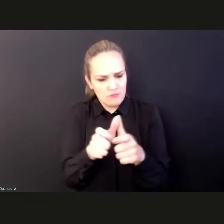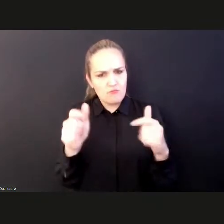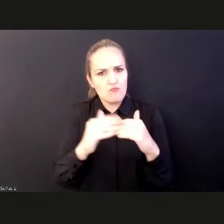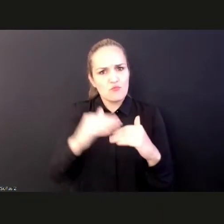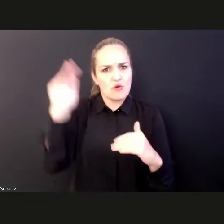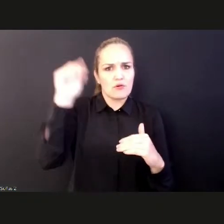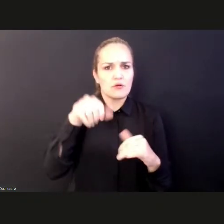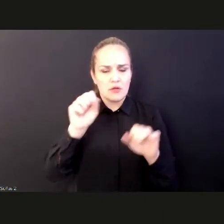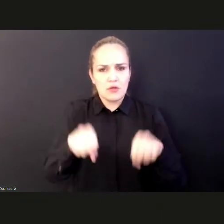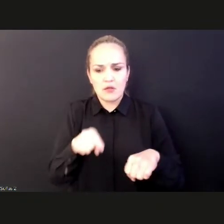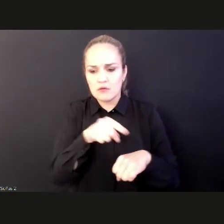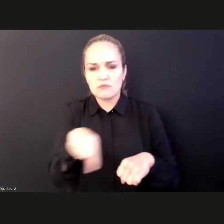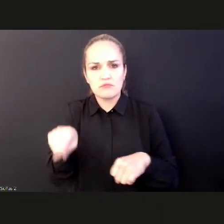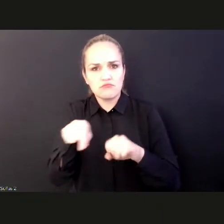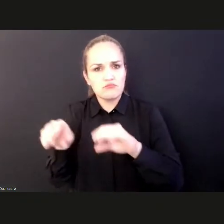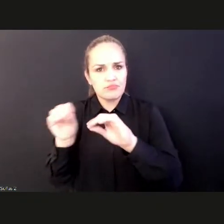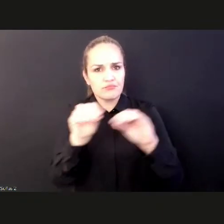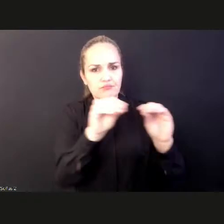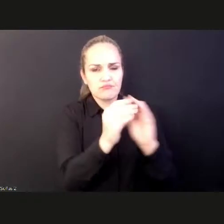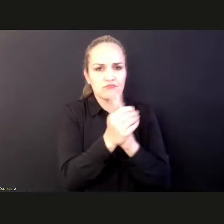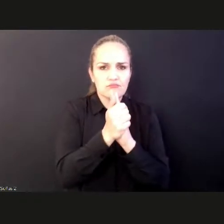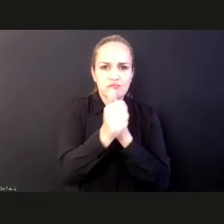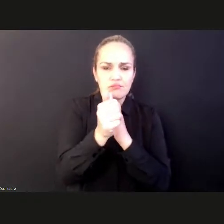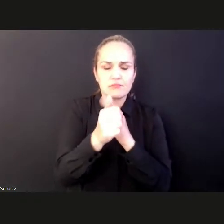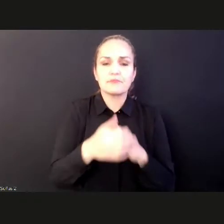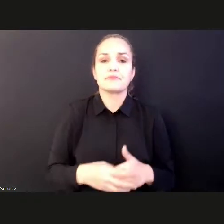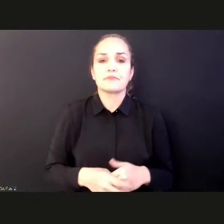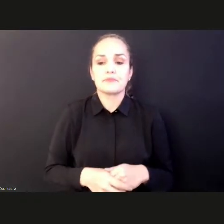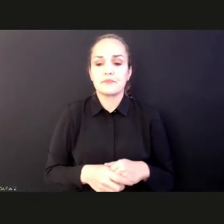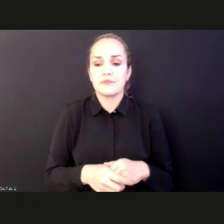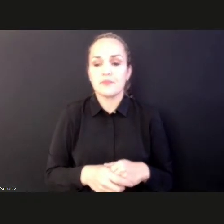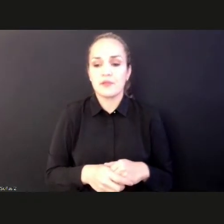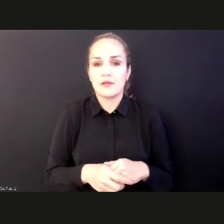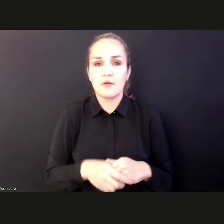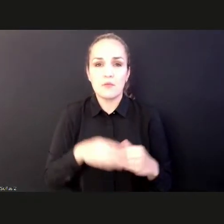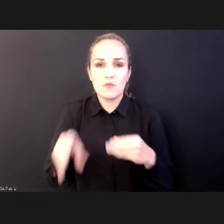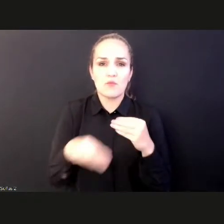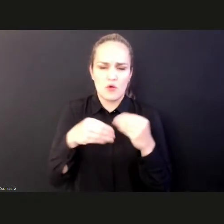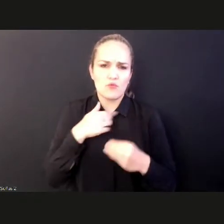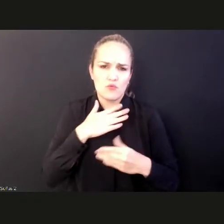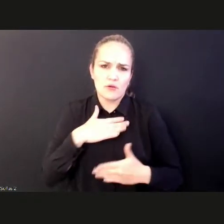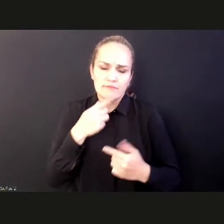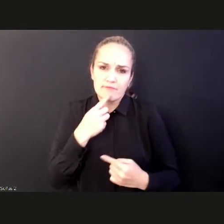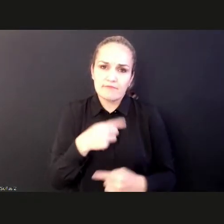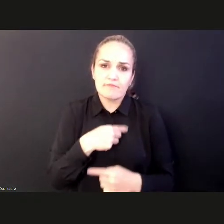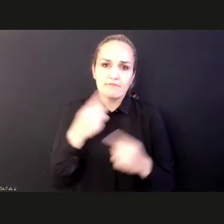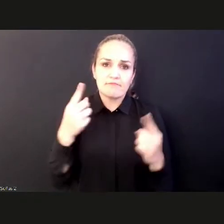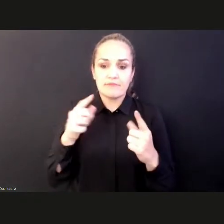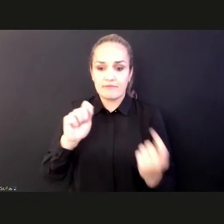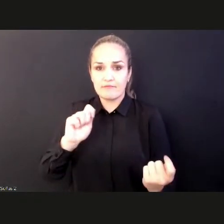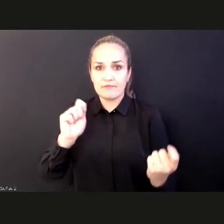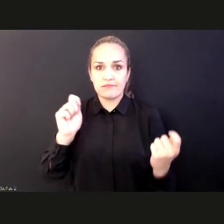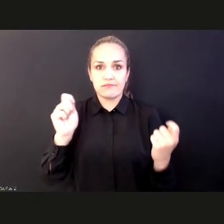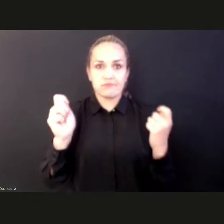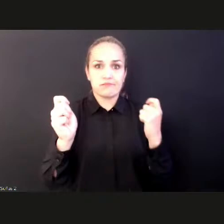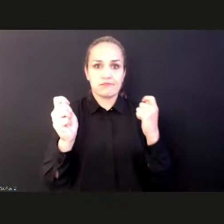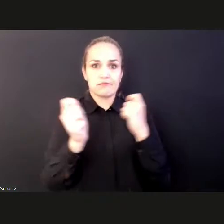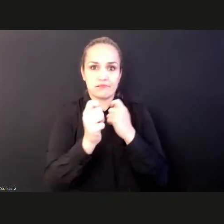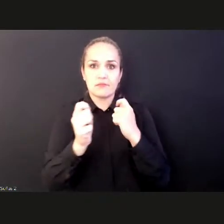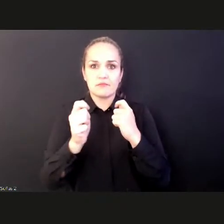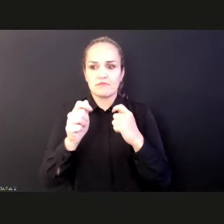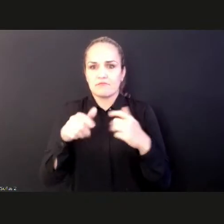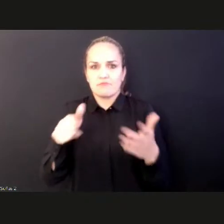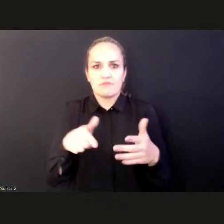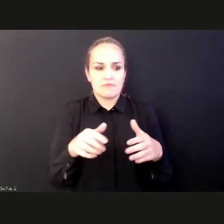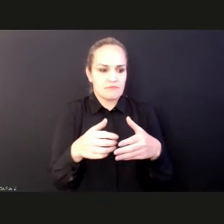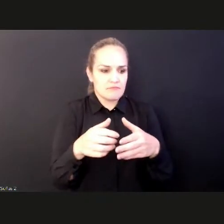transformation of SMEs. First, the B2B business. We saw very few linkages between companies. So that talks about a limited